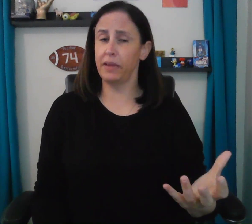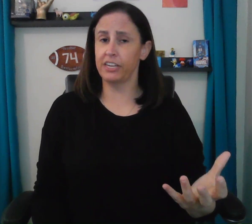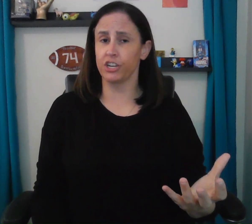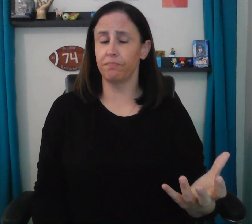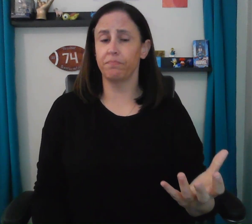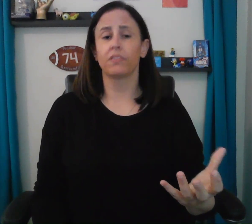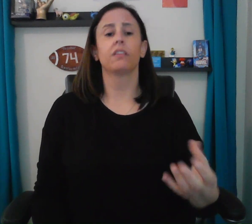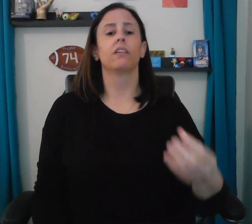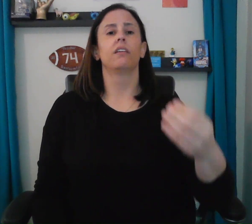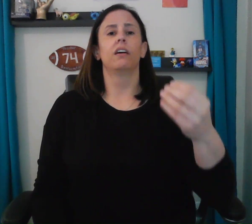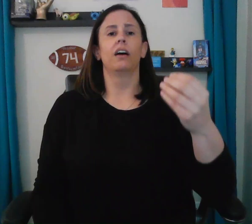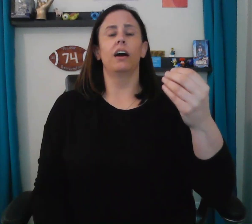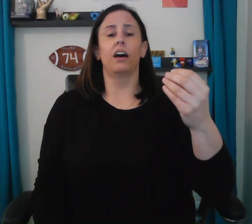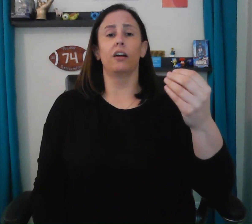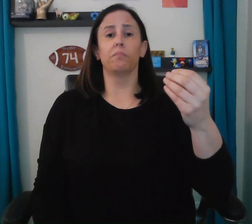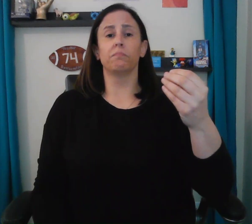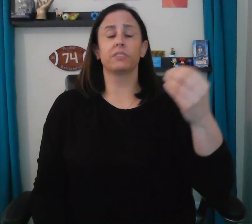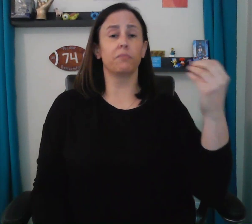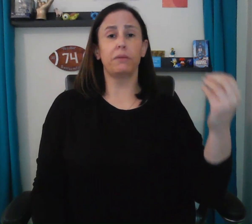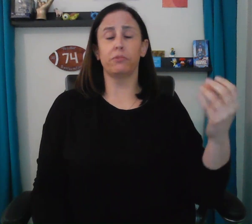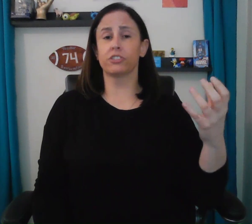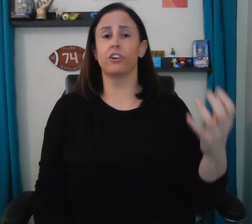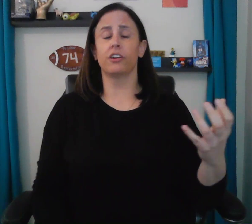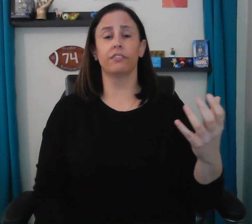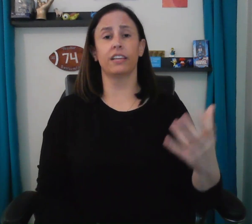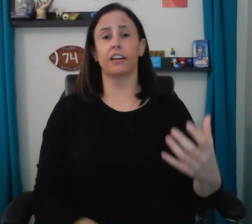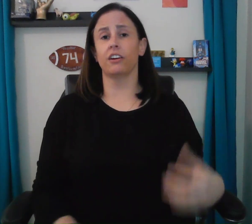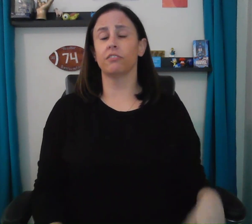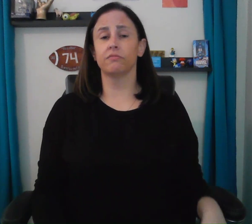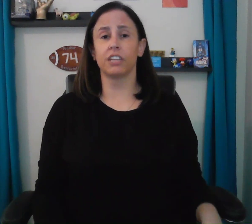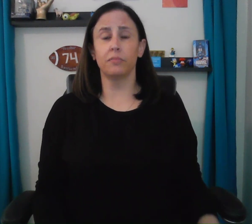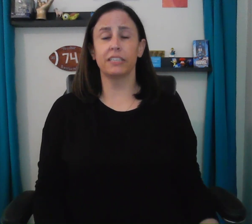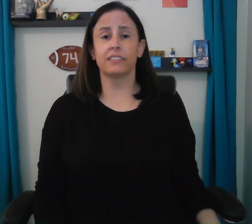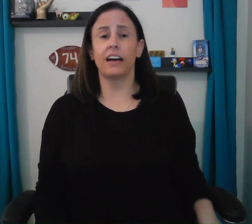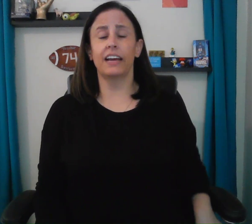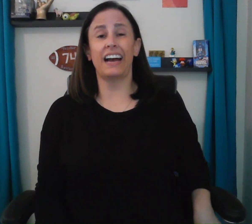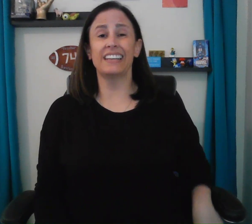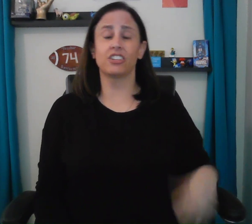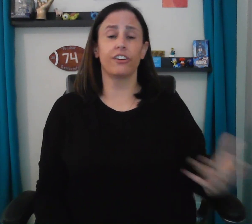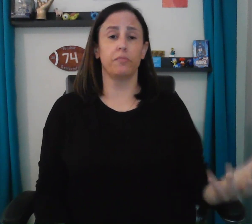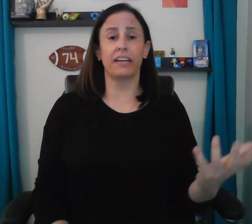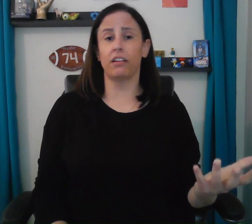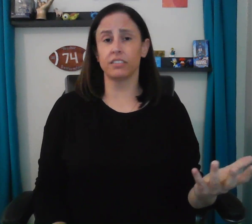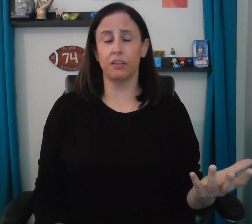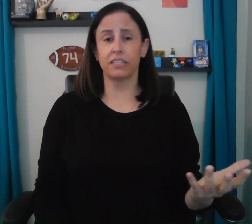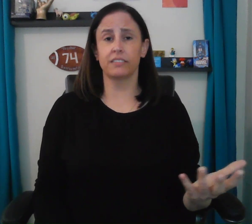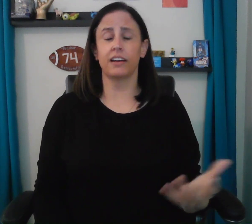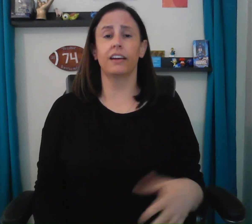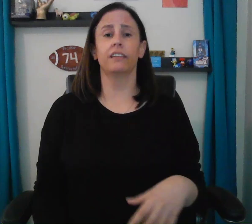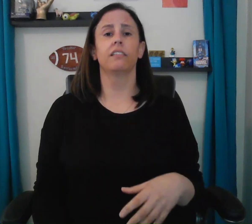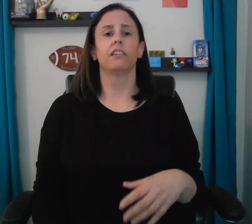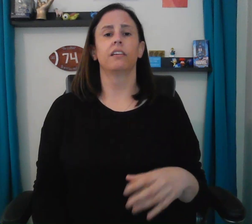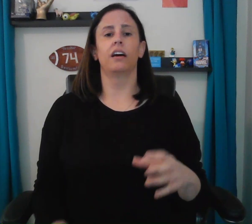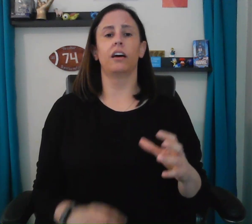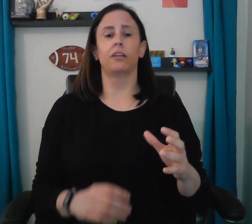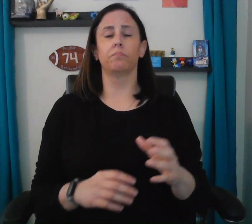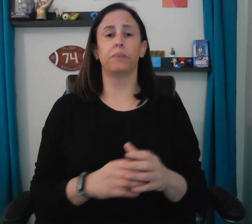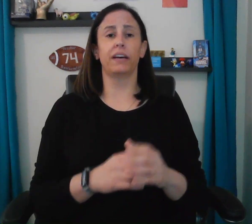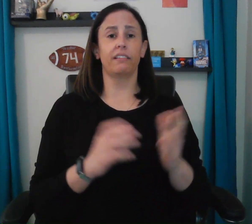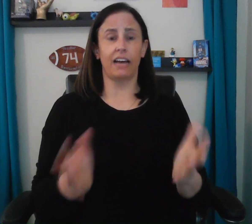information. Some people start on their dominant side. I start on my non-dominant side, but I